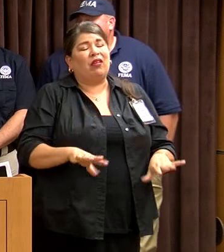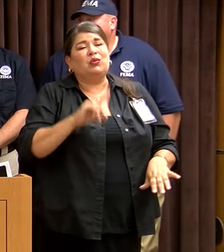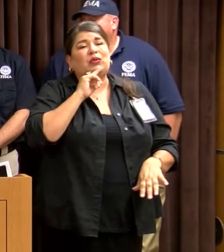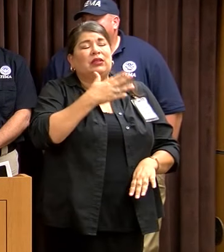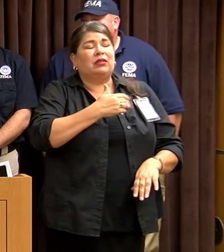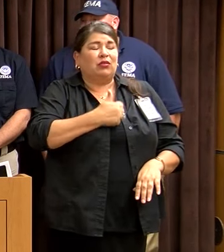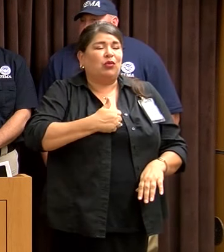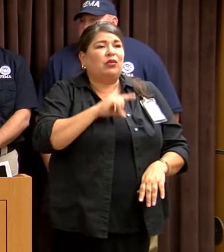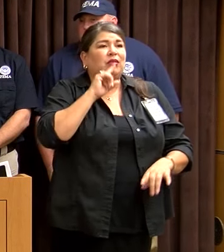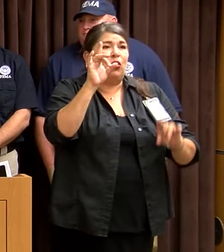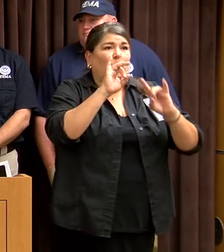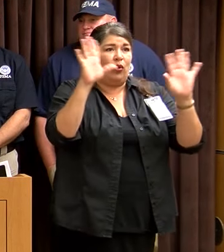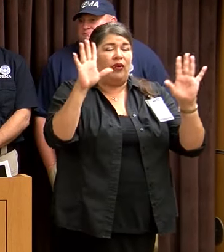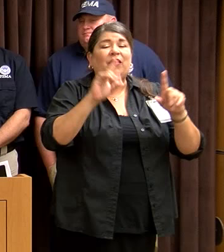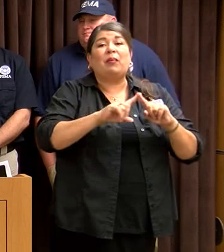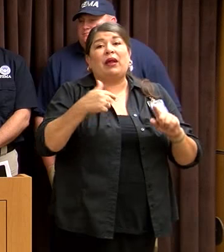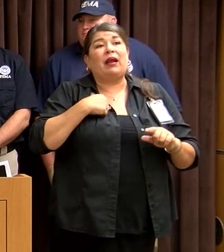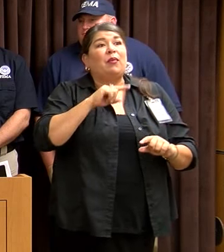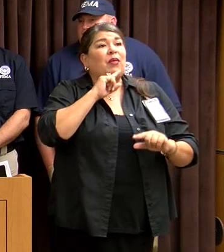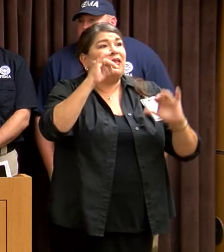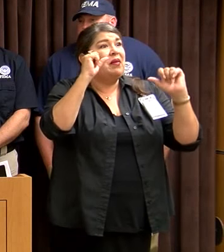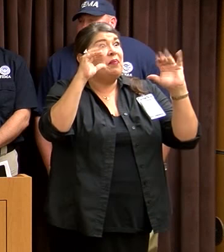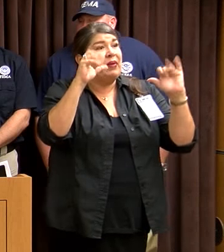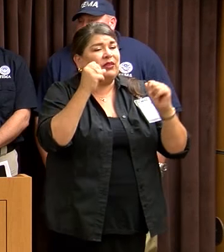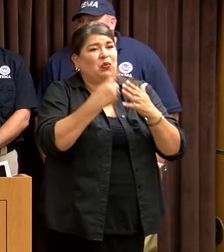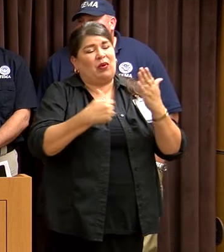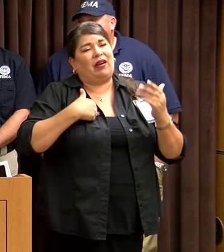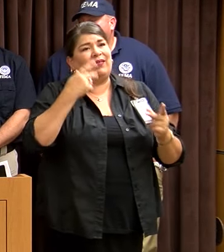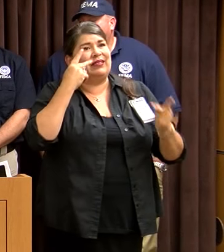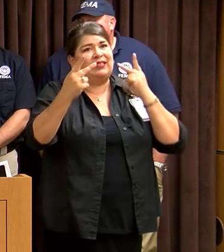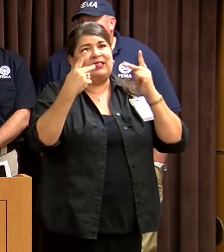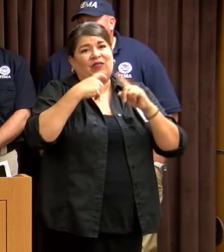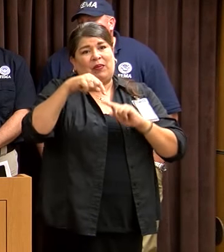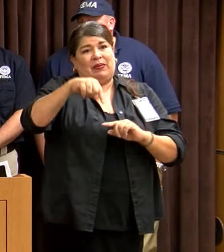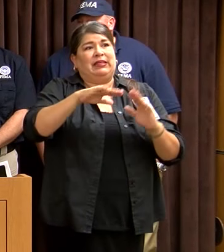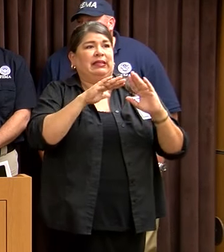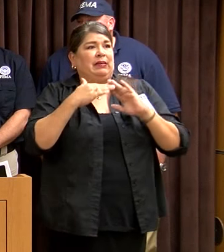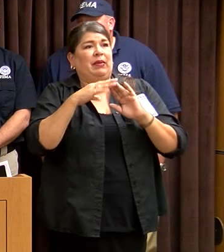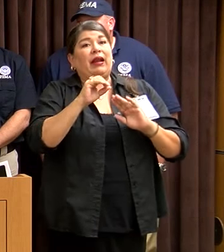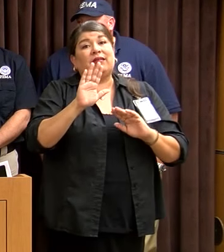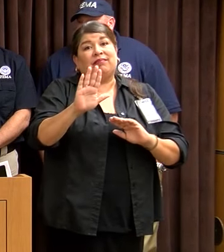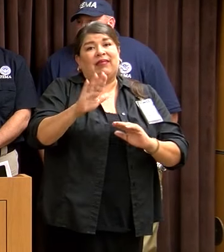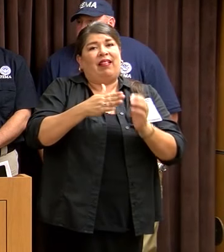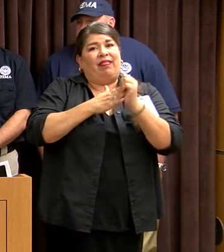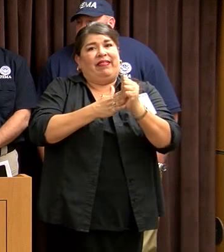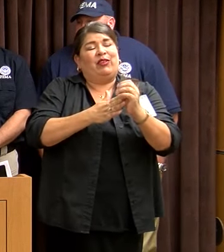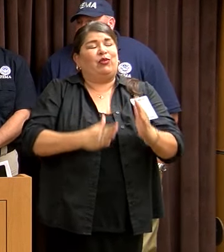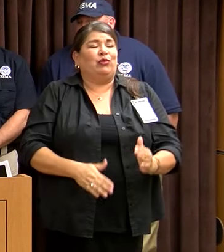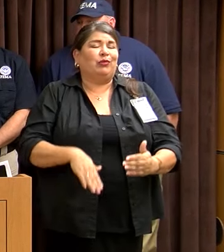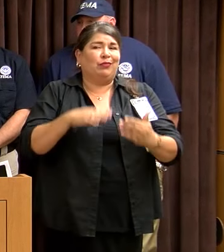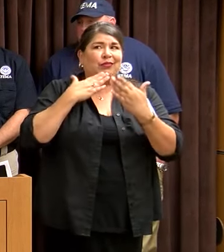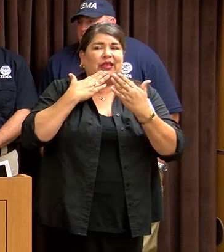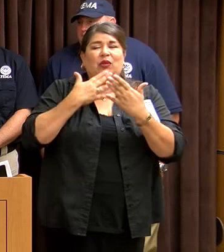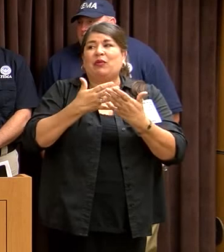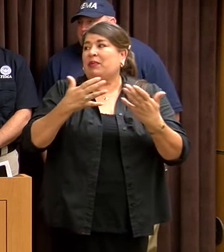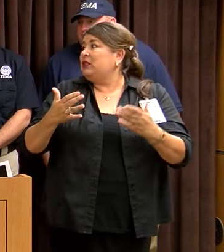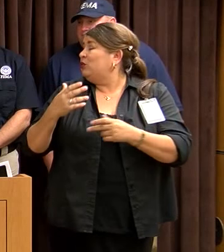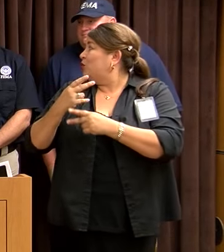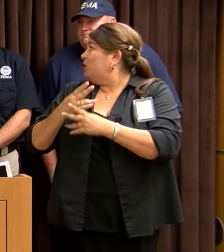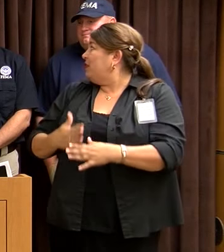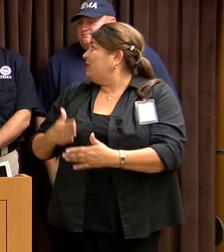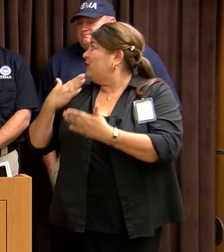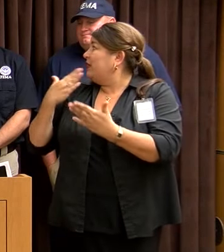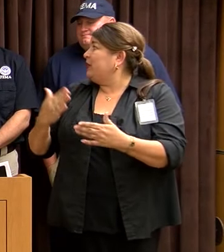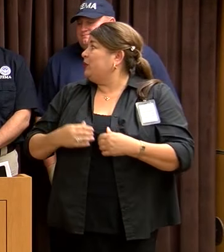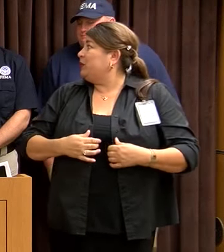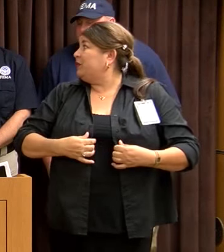it's horrific, but I am absolutely amazed by what I have seen from this community and its leadership. Thank you very much. So thank you, Supervisor. Thanks. Appreciate